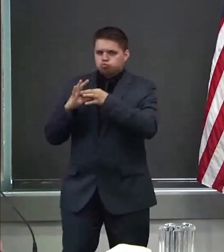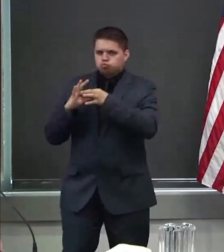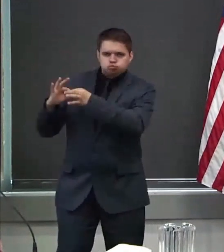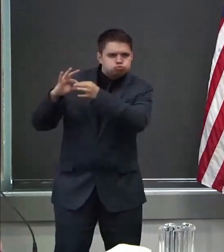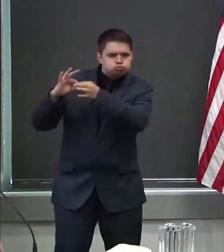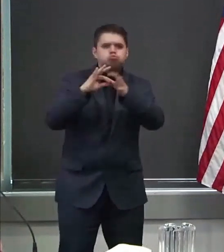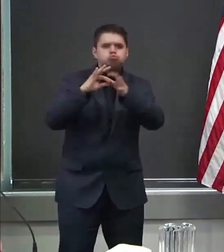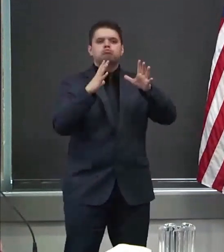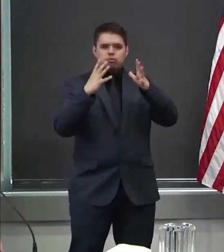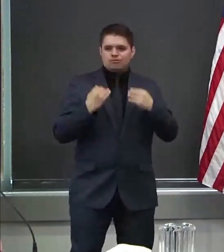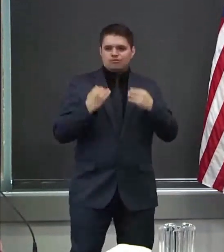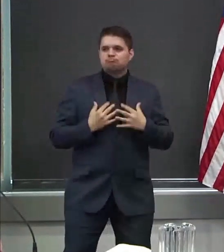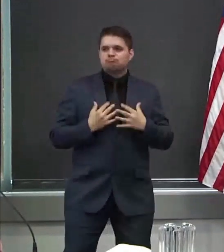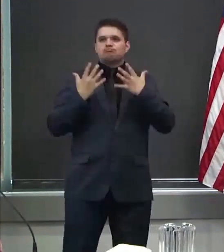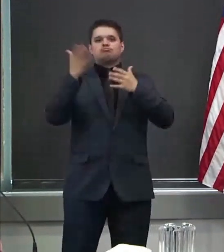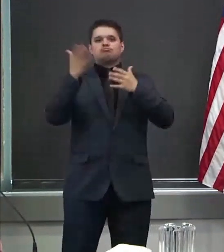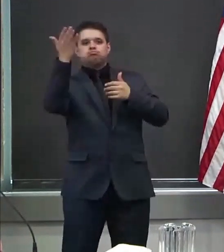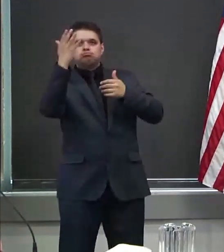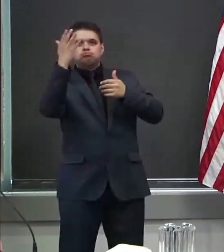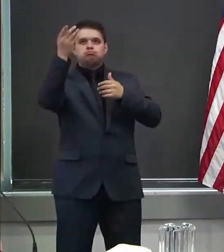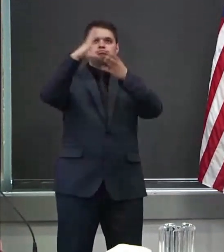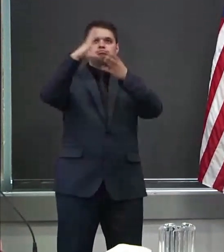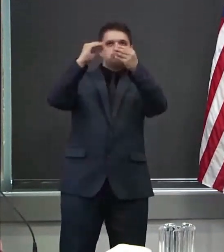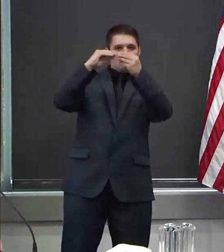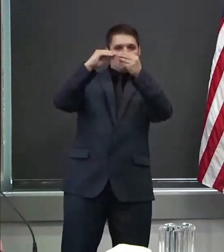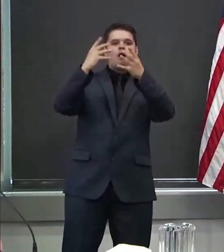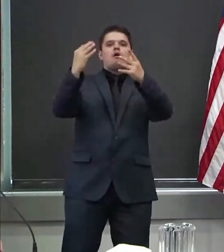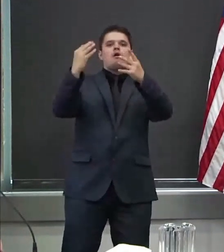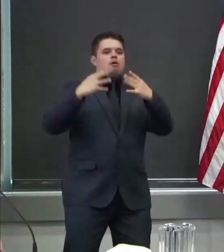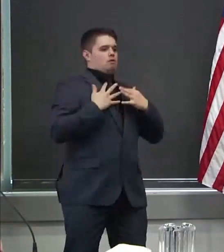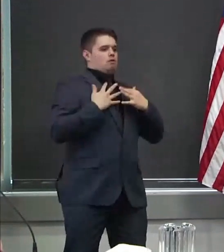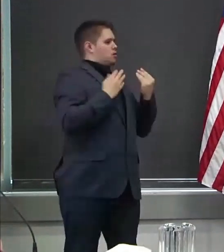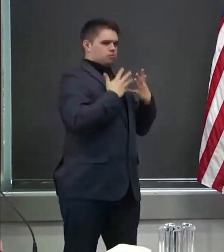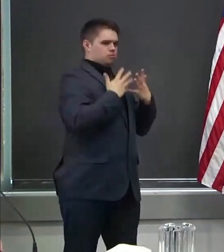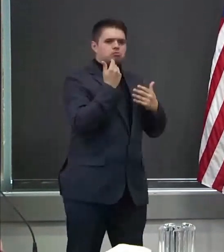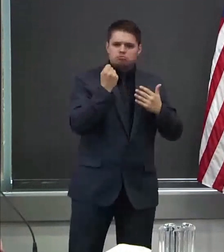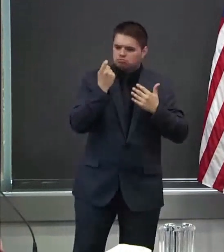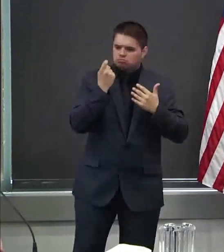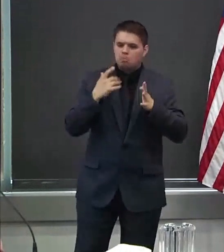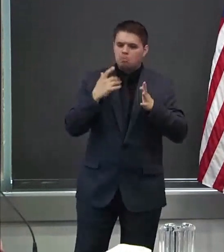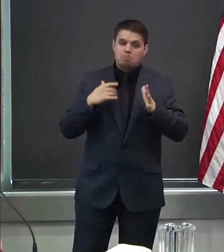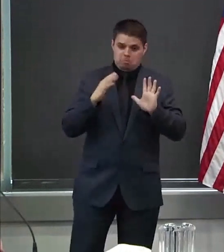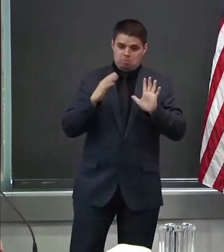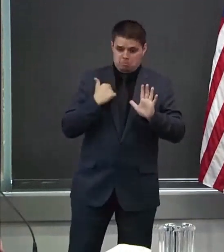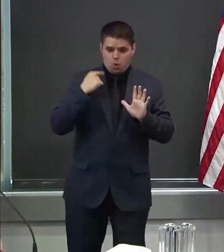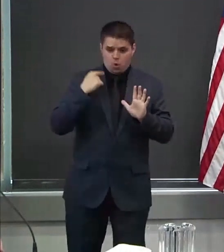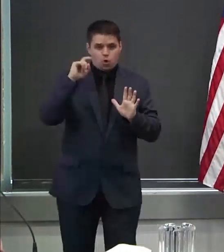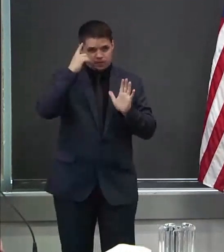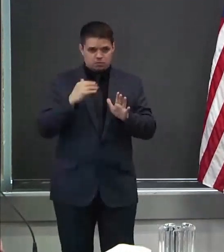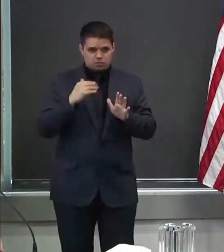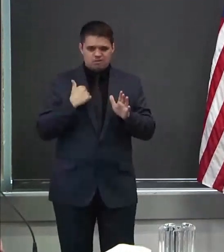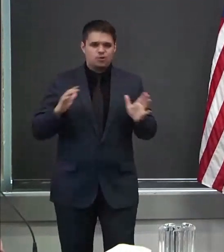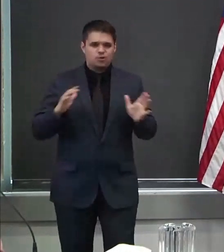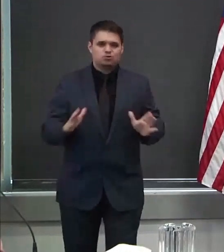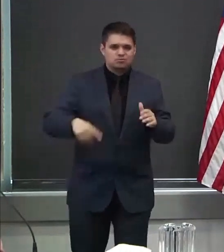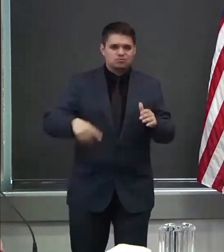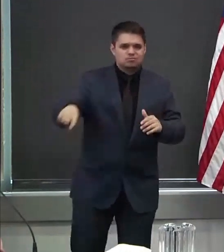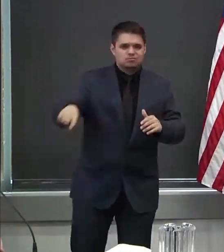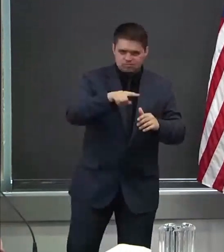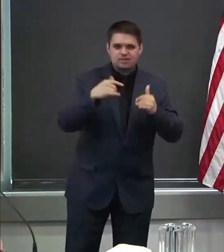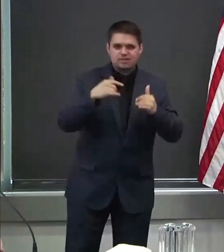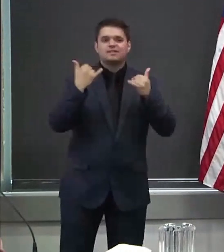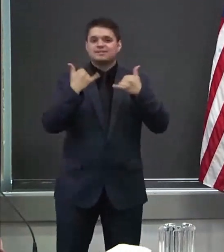people's spirits. I have encouraged Oregonians to practice their faith, whether